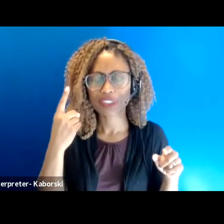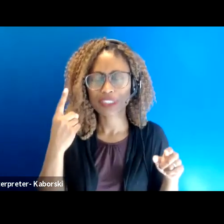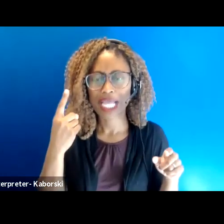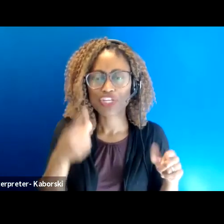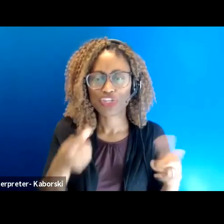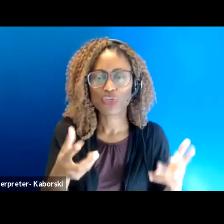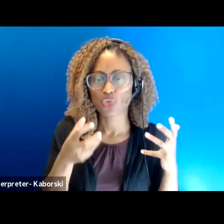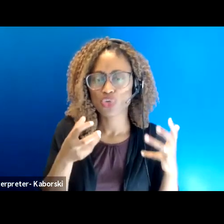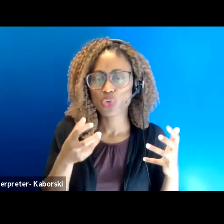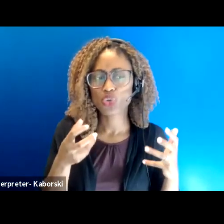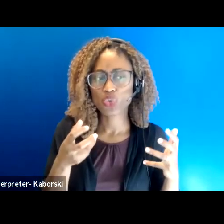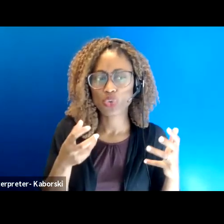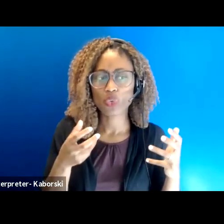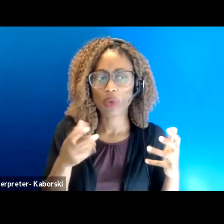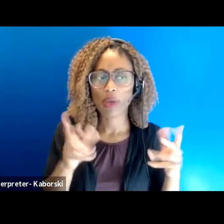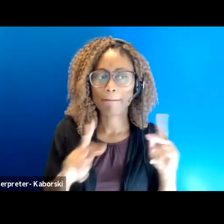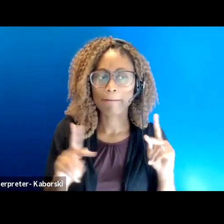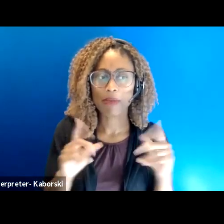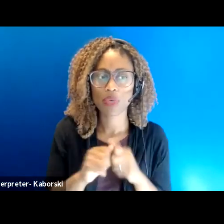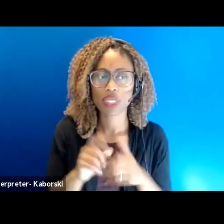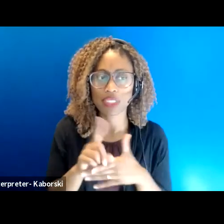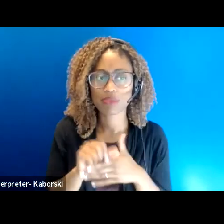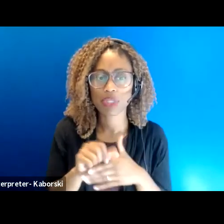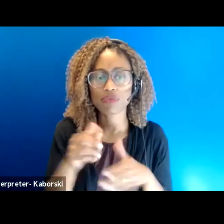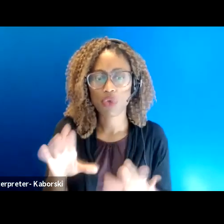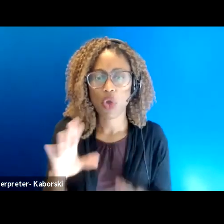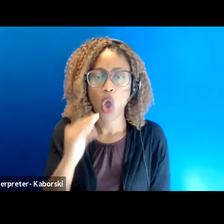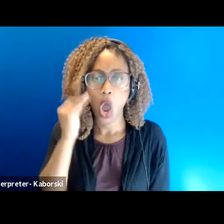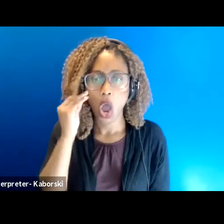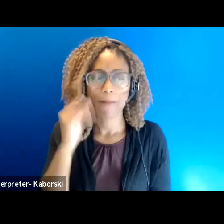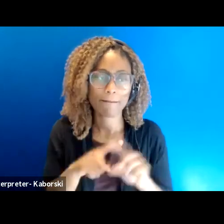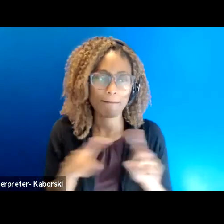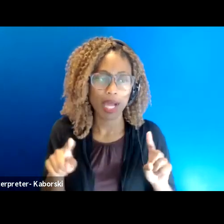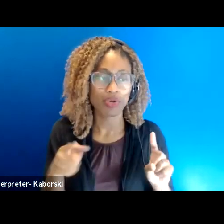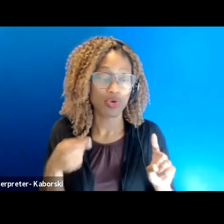want people with disabilities to go home, but